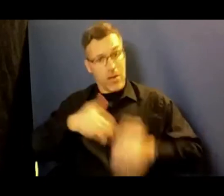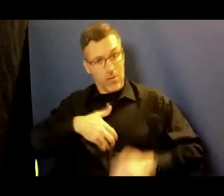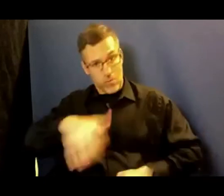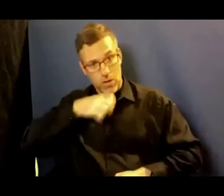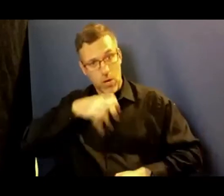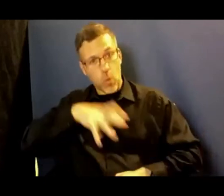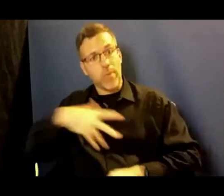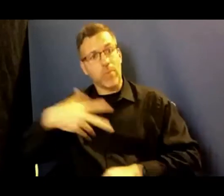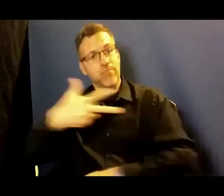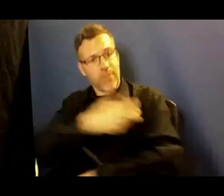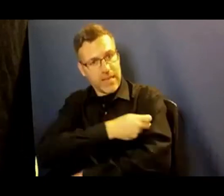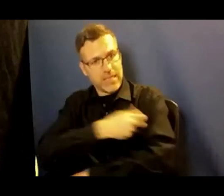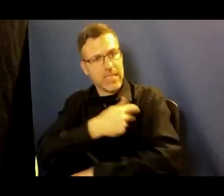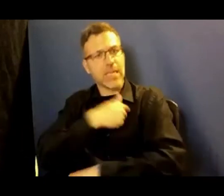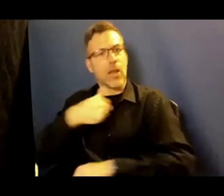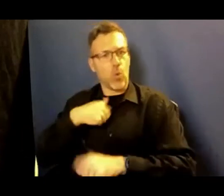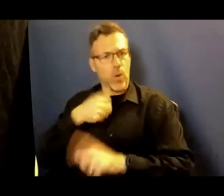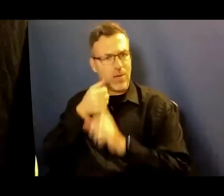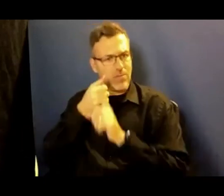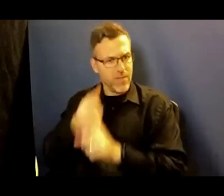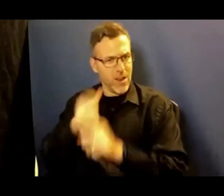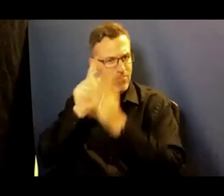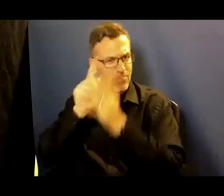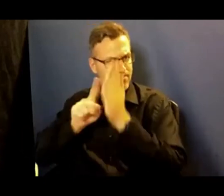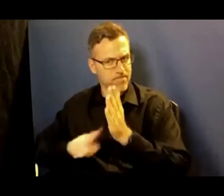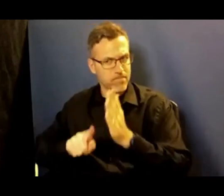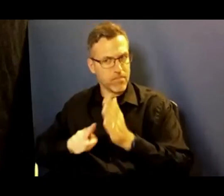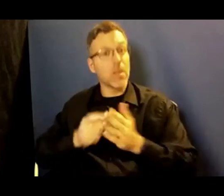We have found that some have had children with